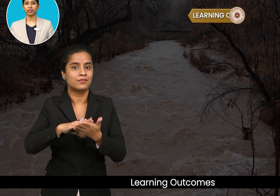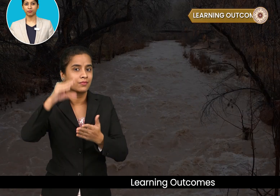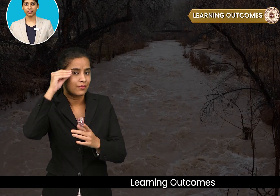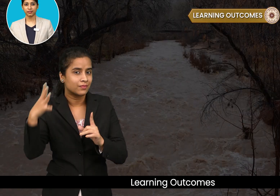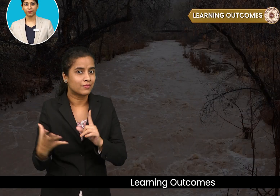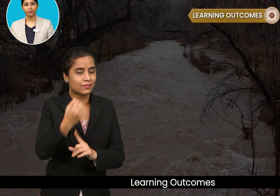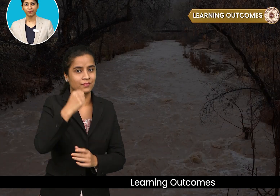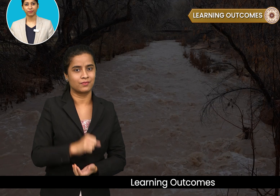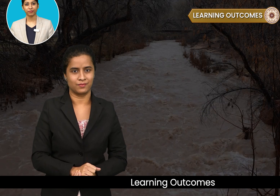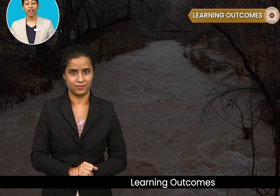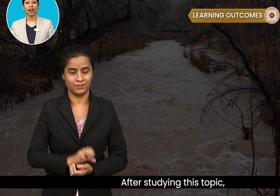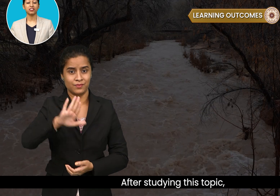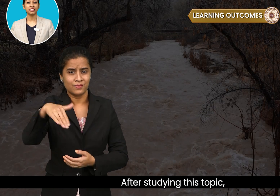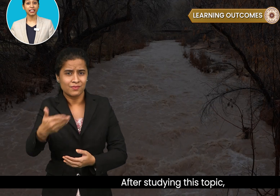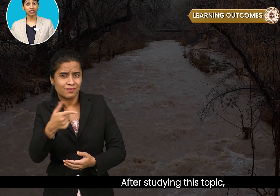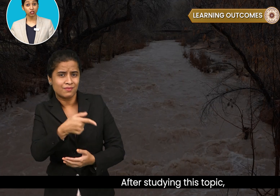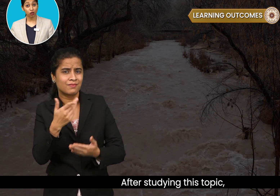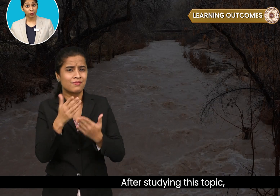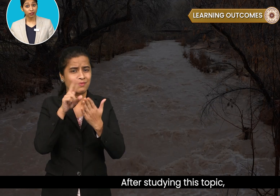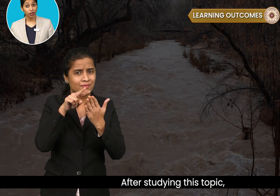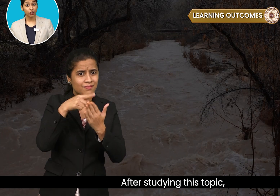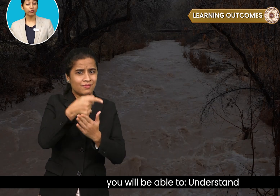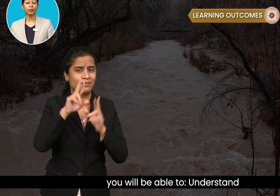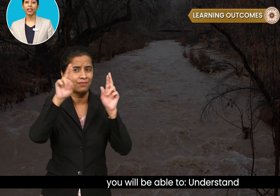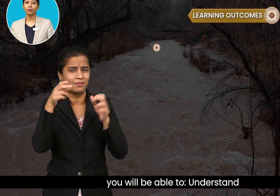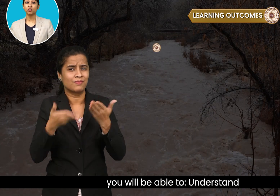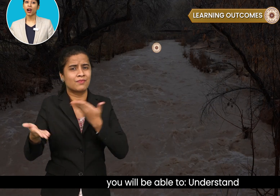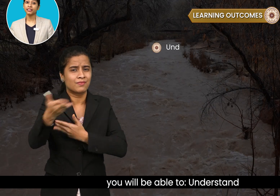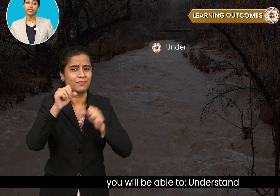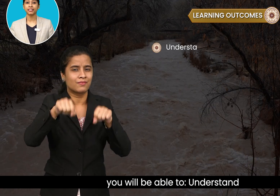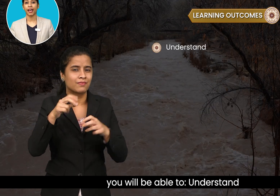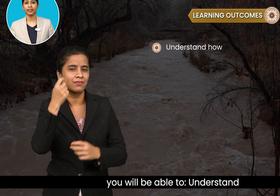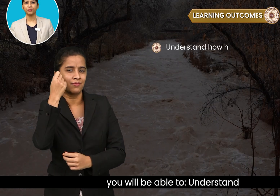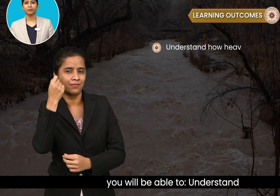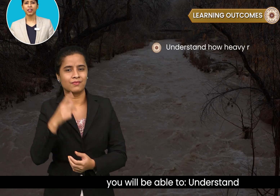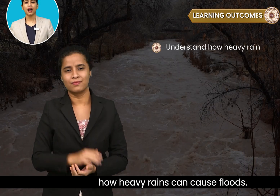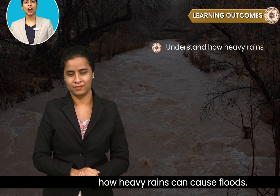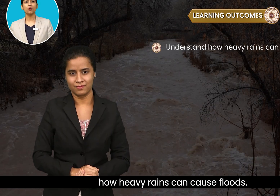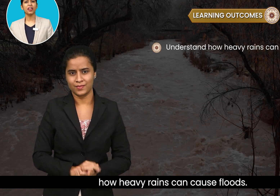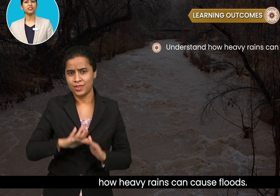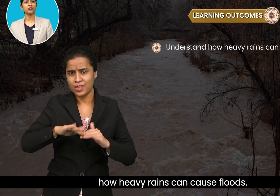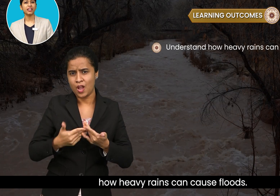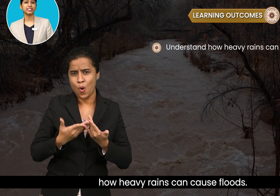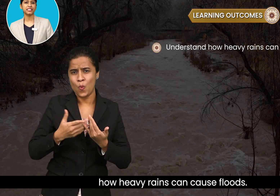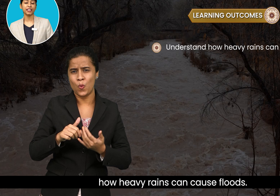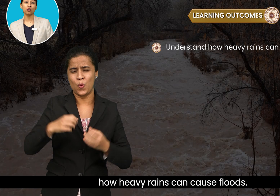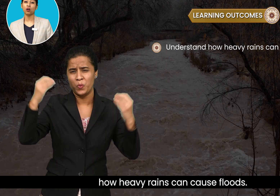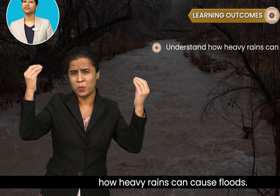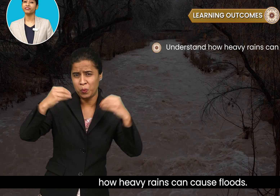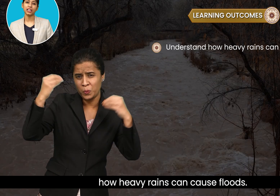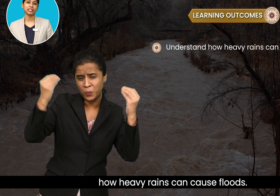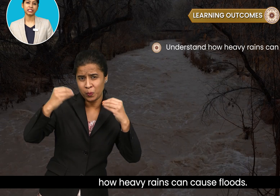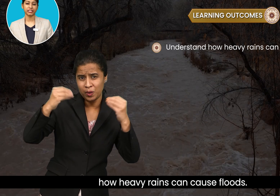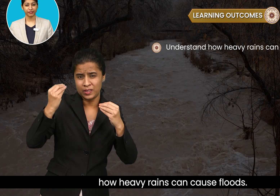Learning outcomes. After studying this topic, you will be able to understand how heavy rains can